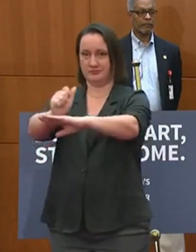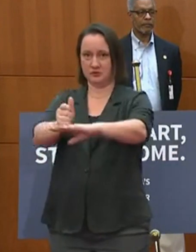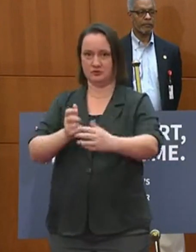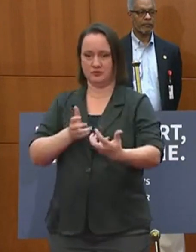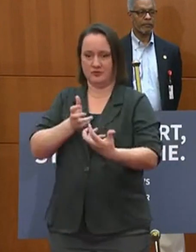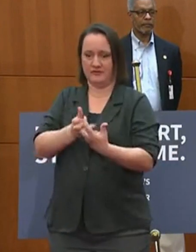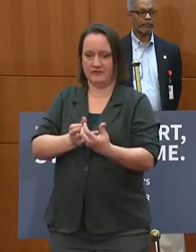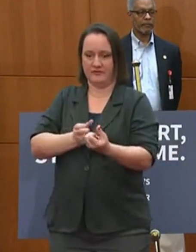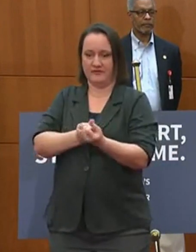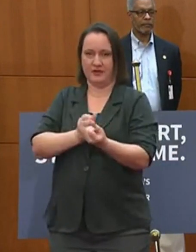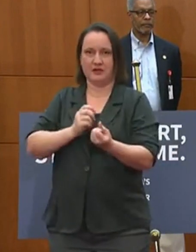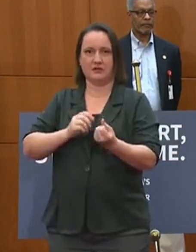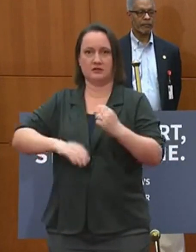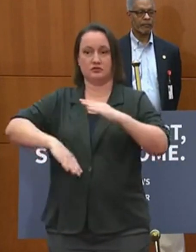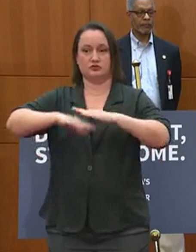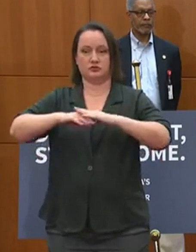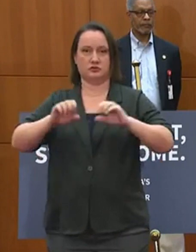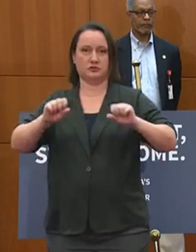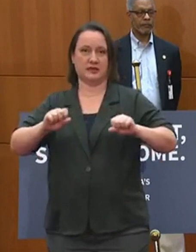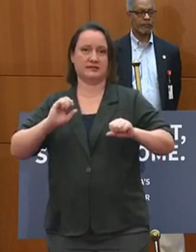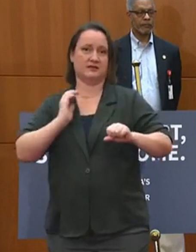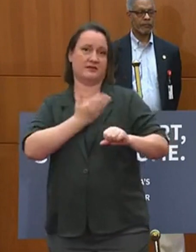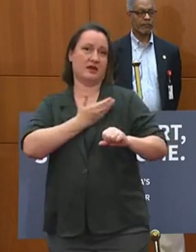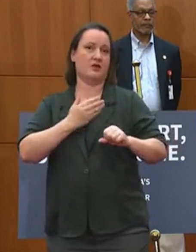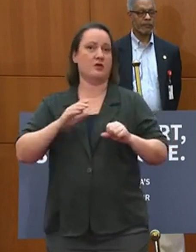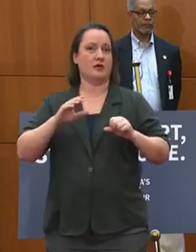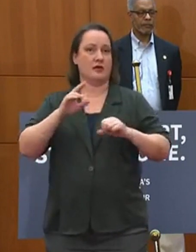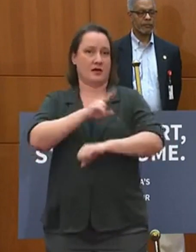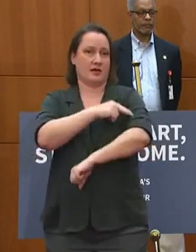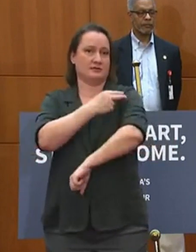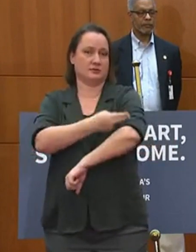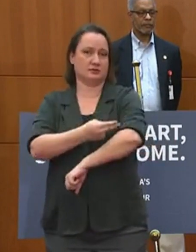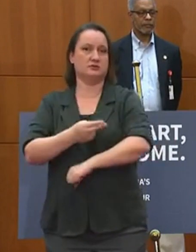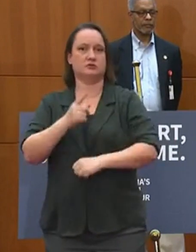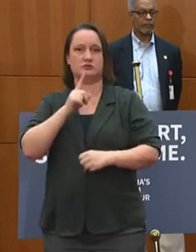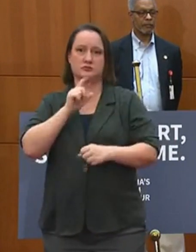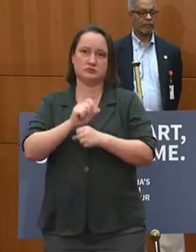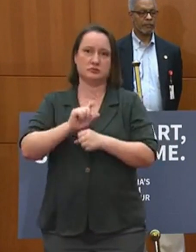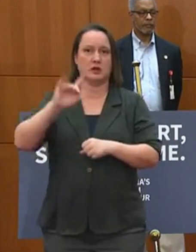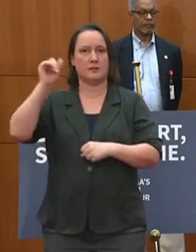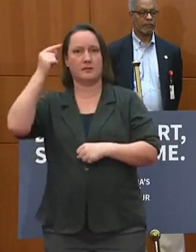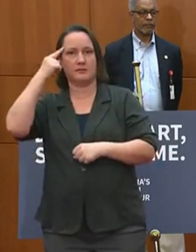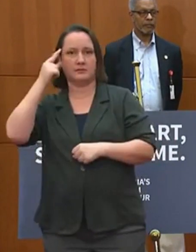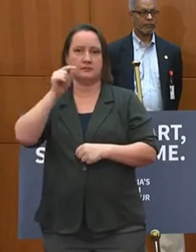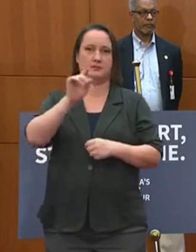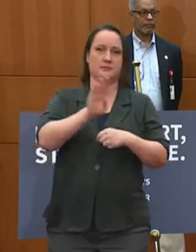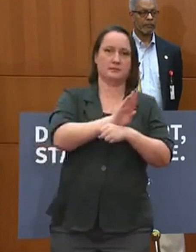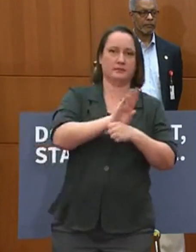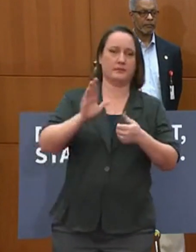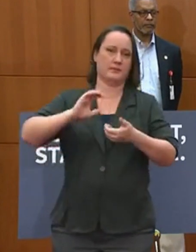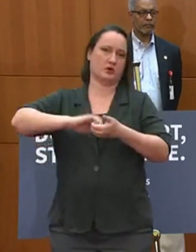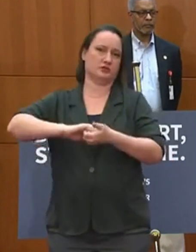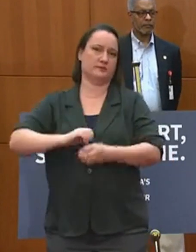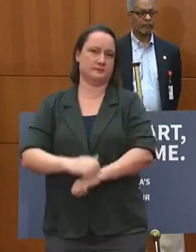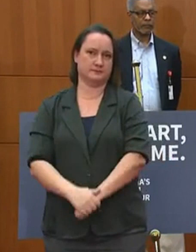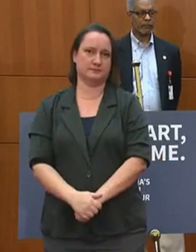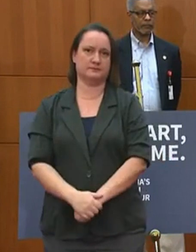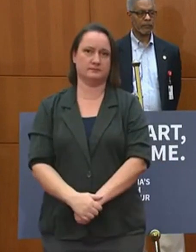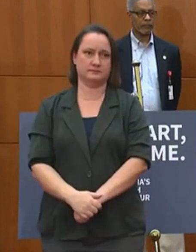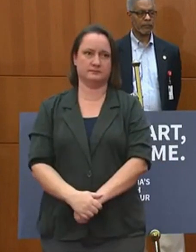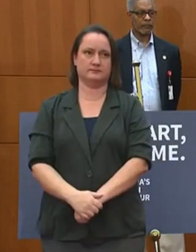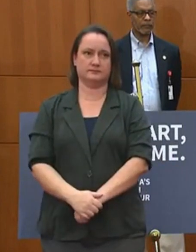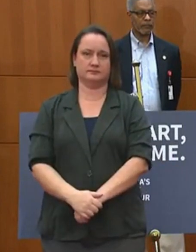in a true public-private partnership. Governor? Sure. And then Secretary Hobbs.